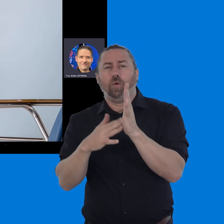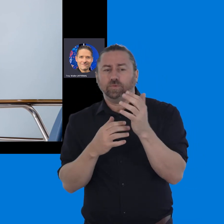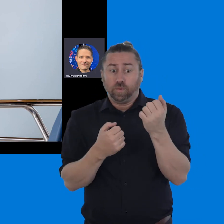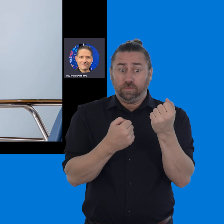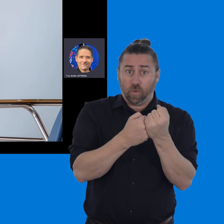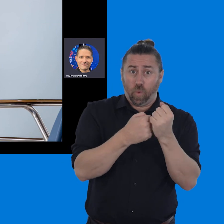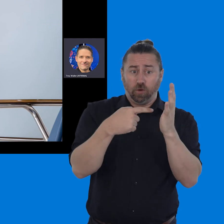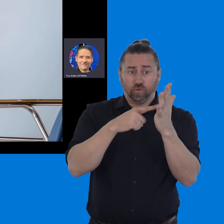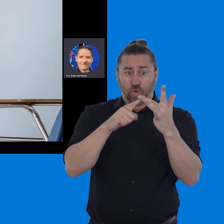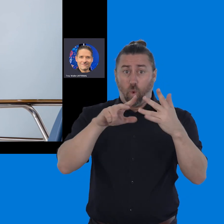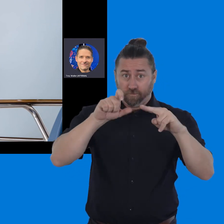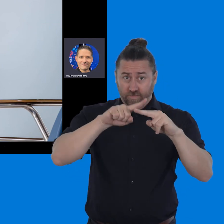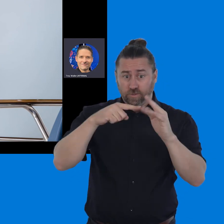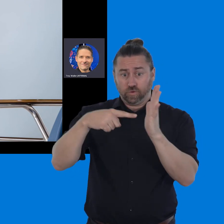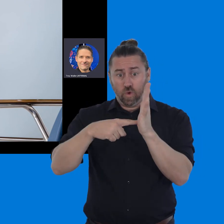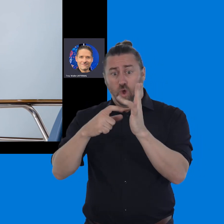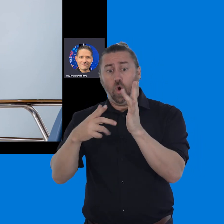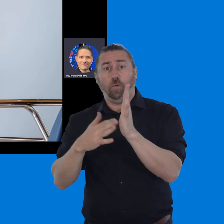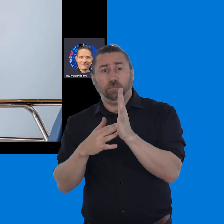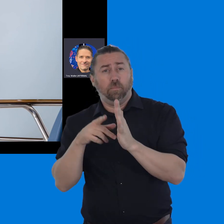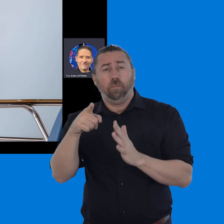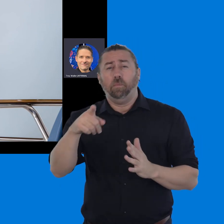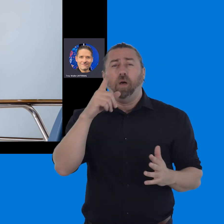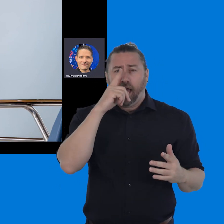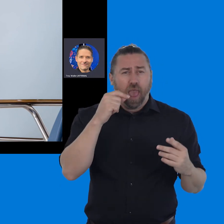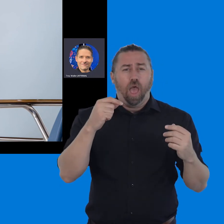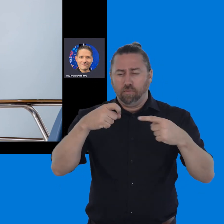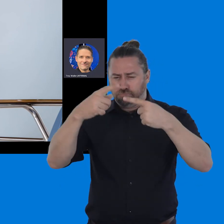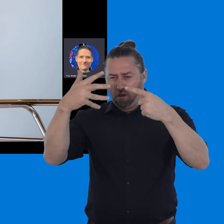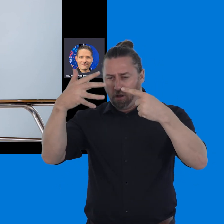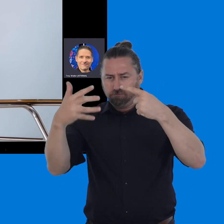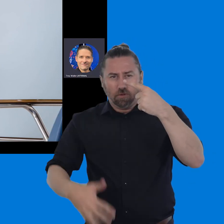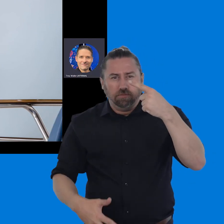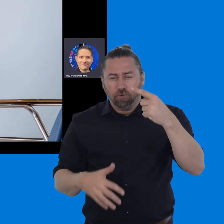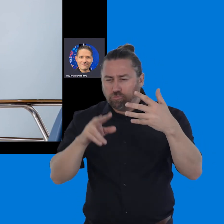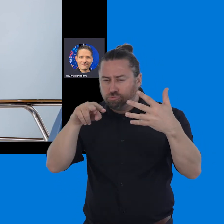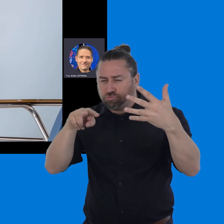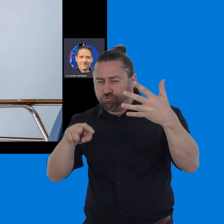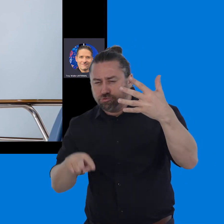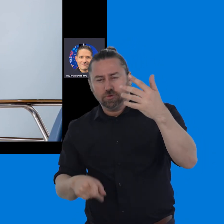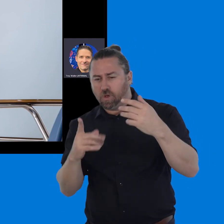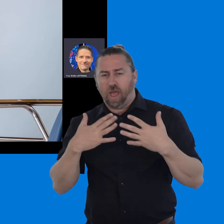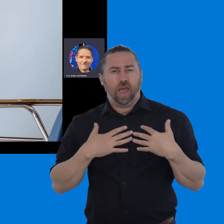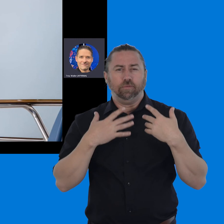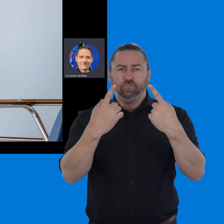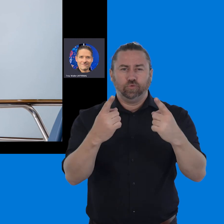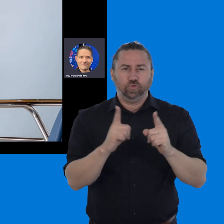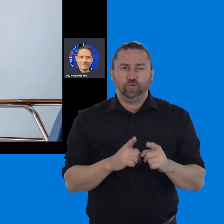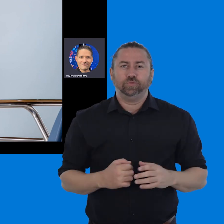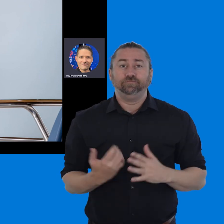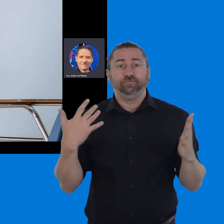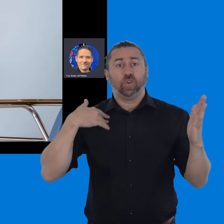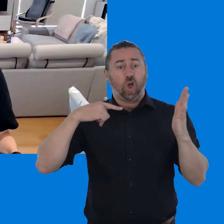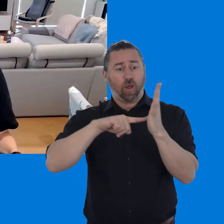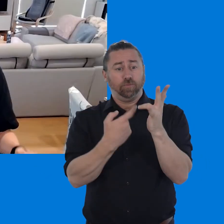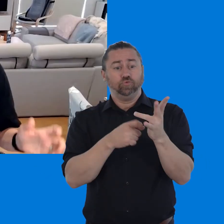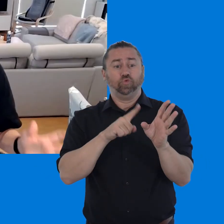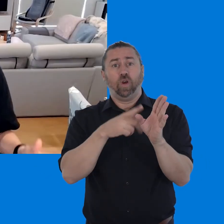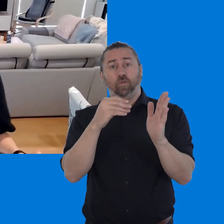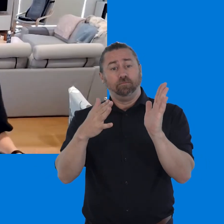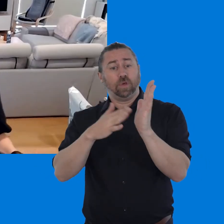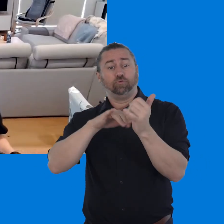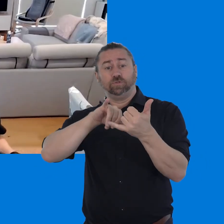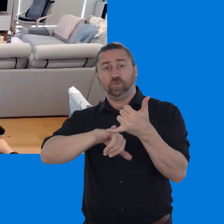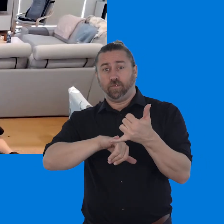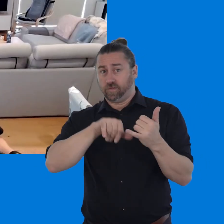support.office.com. That's support.office.com, and you can find articles and other bits and pieces in there as well.